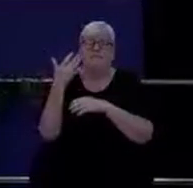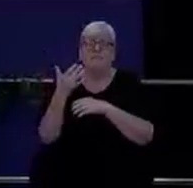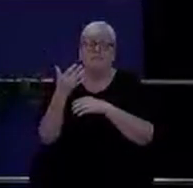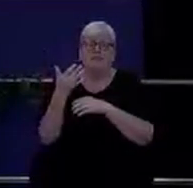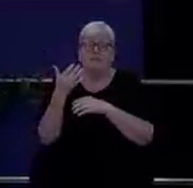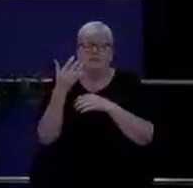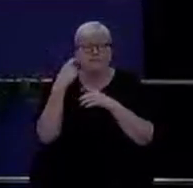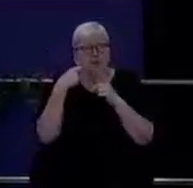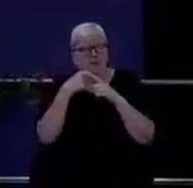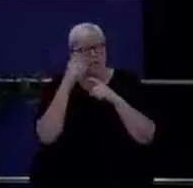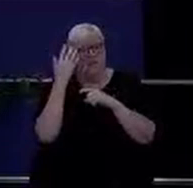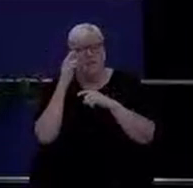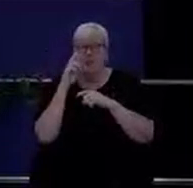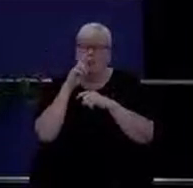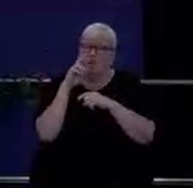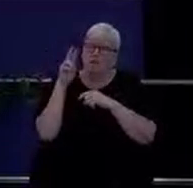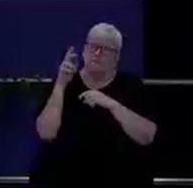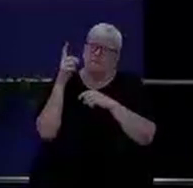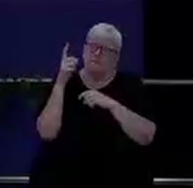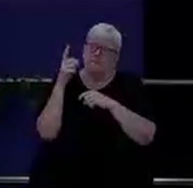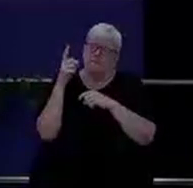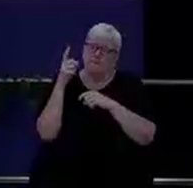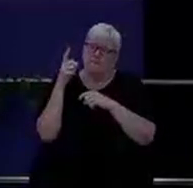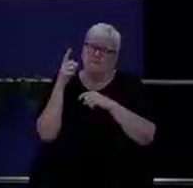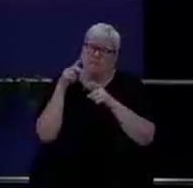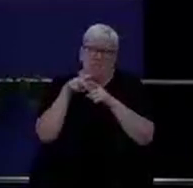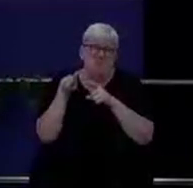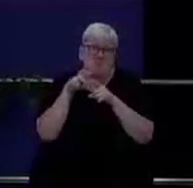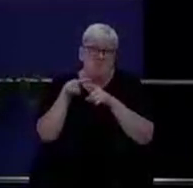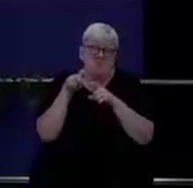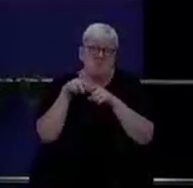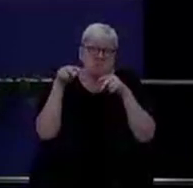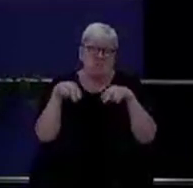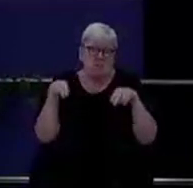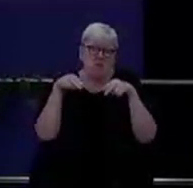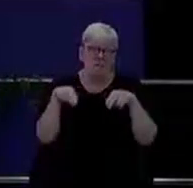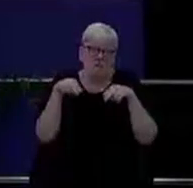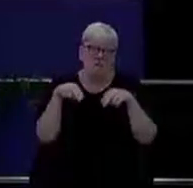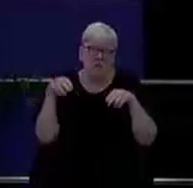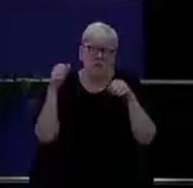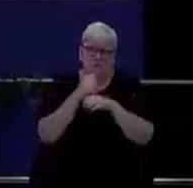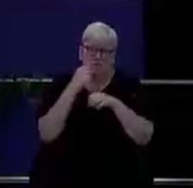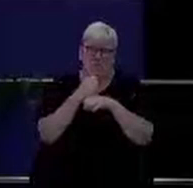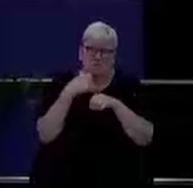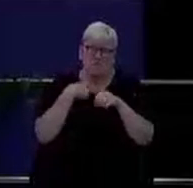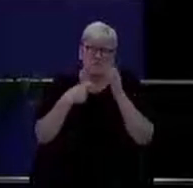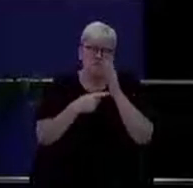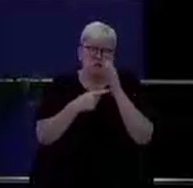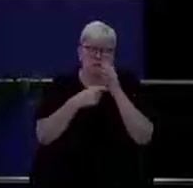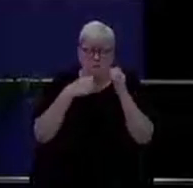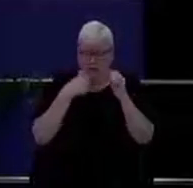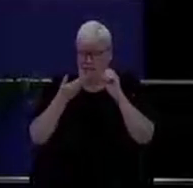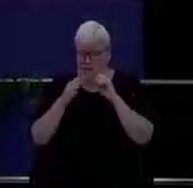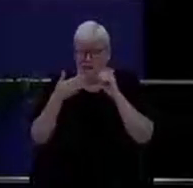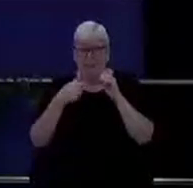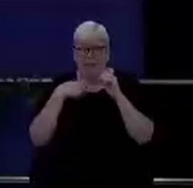From the kitchen window, I watched one tease a dog who was availing himself of my garden's facilities. The raven waddled